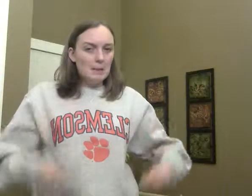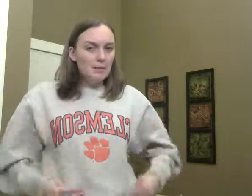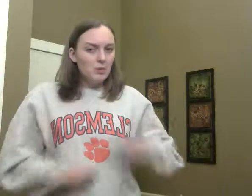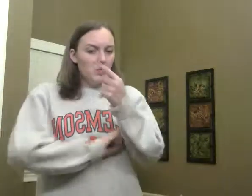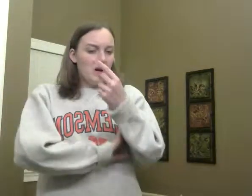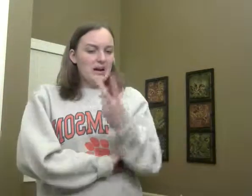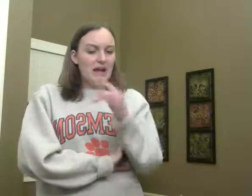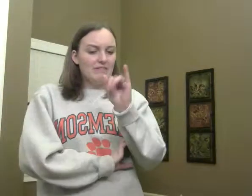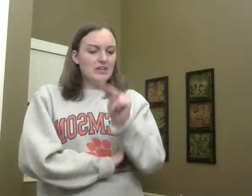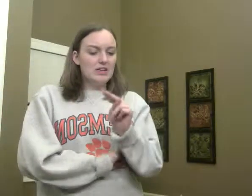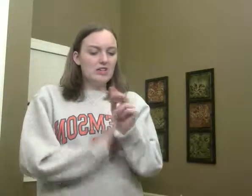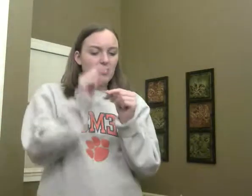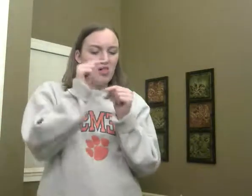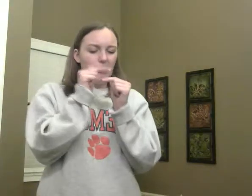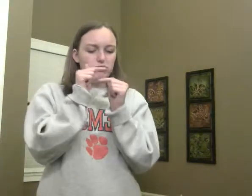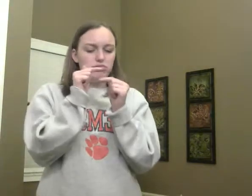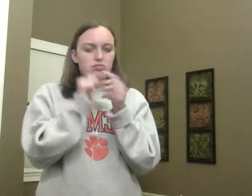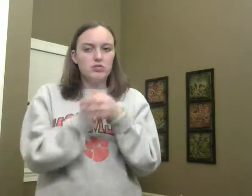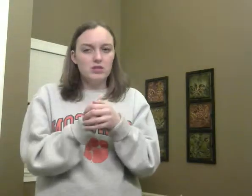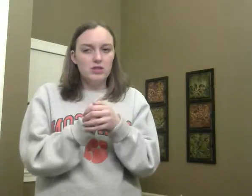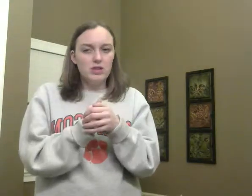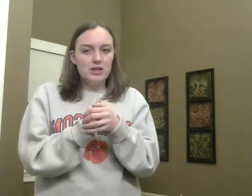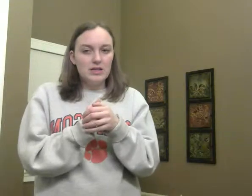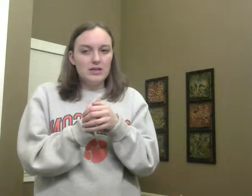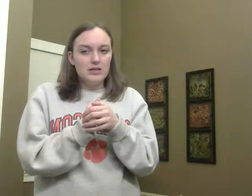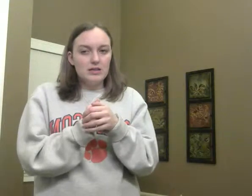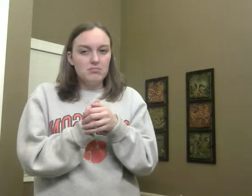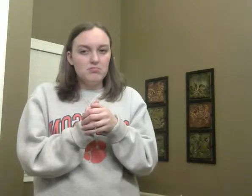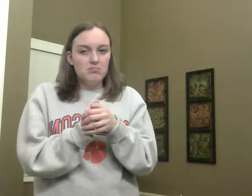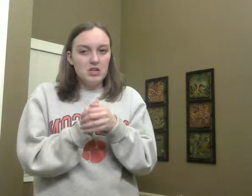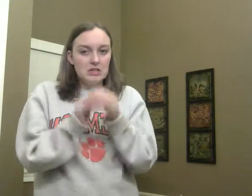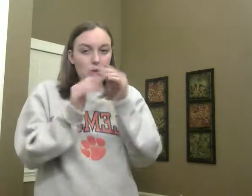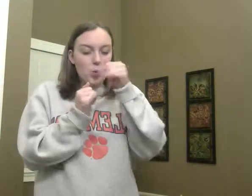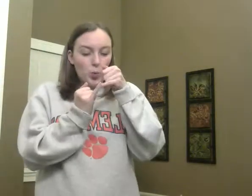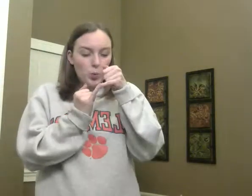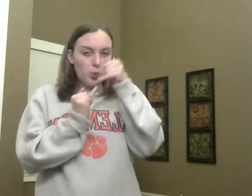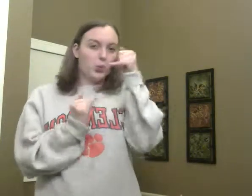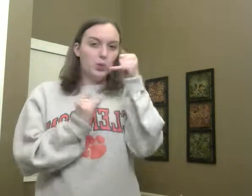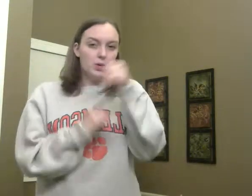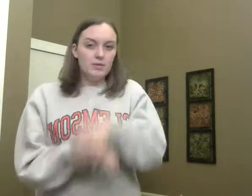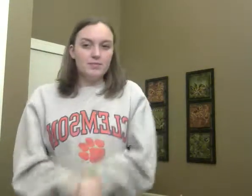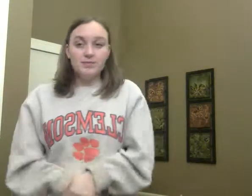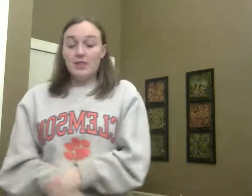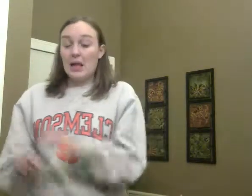that would keep them from heavy sinking. Okay, so that's paragraph 4.